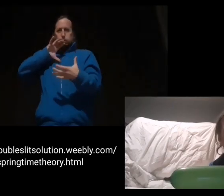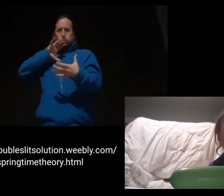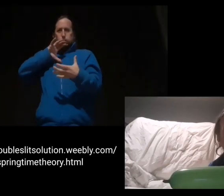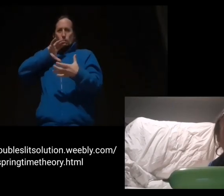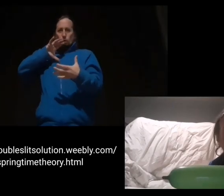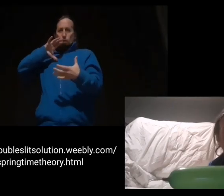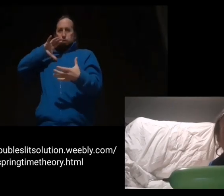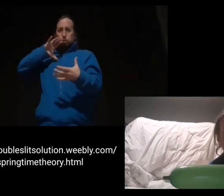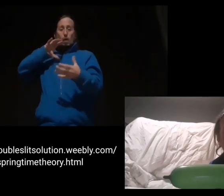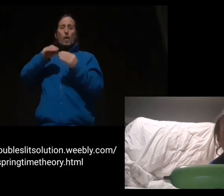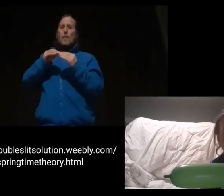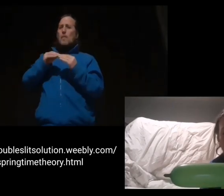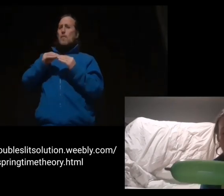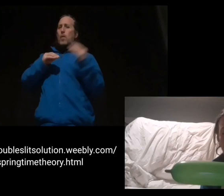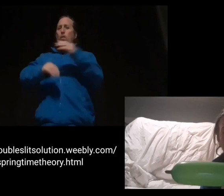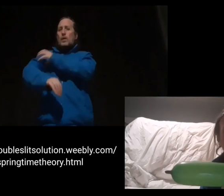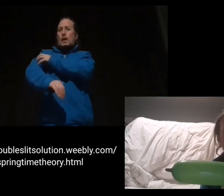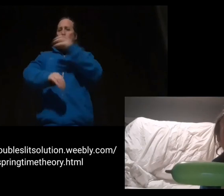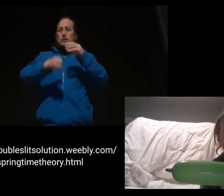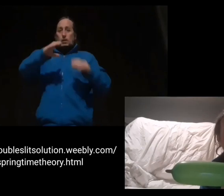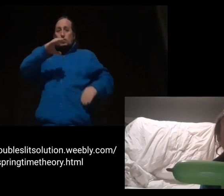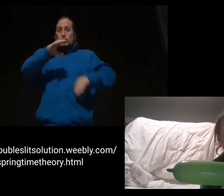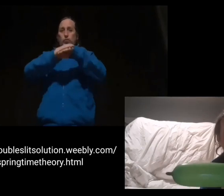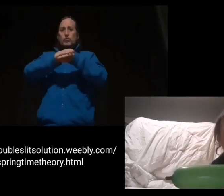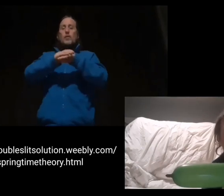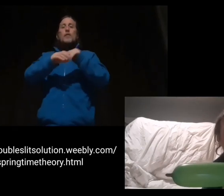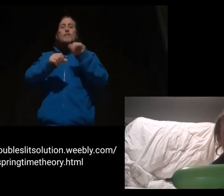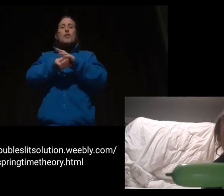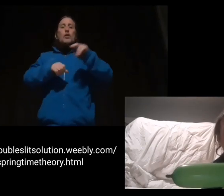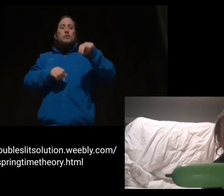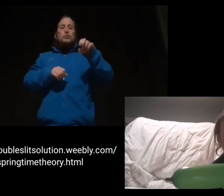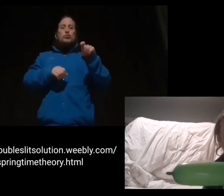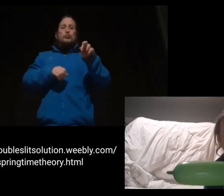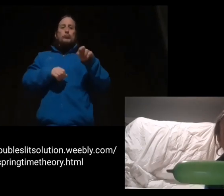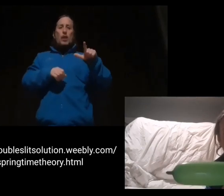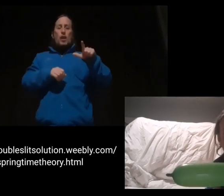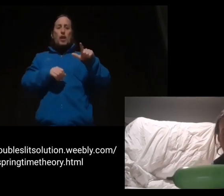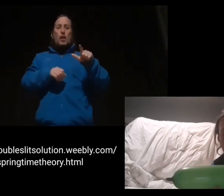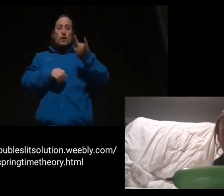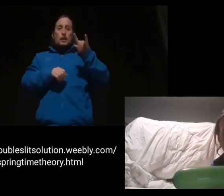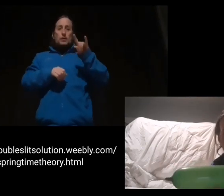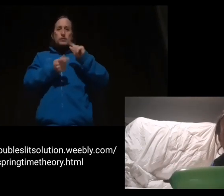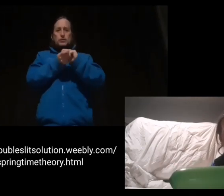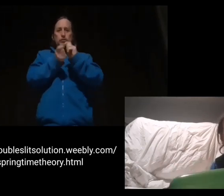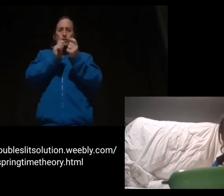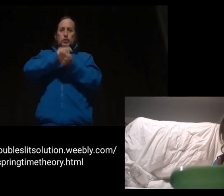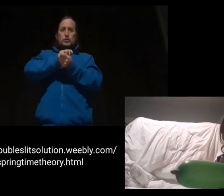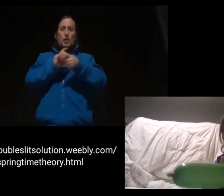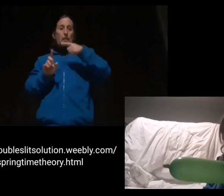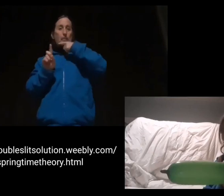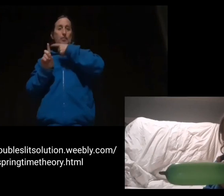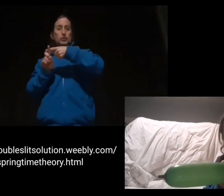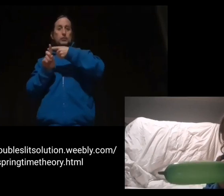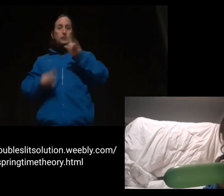on the surface of the sun for neutral H to be converted into positive H. That's